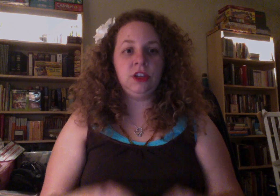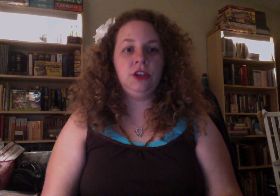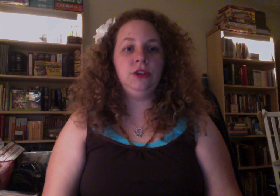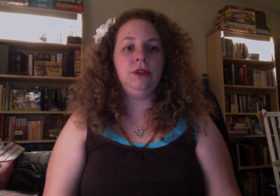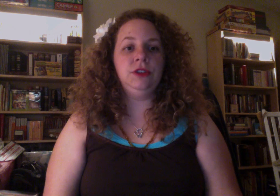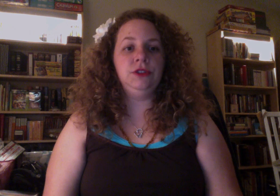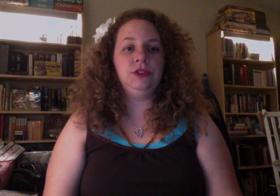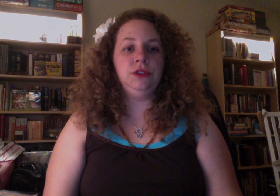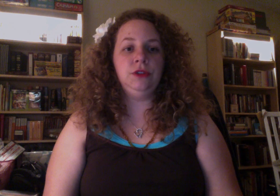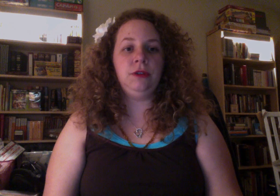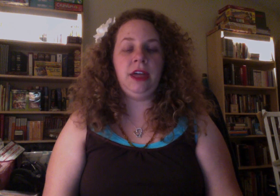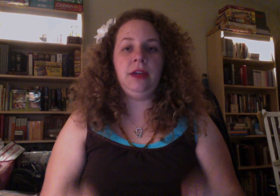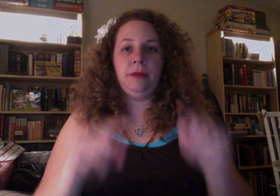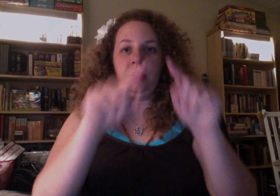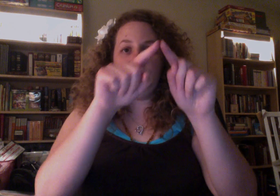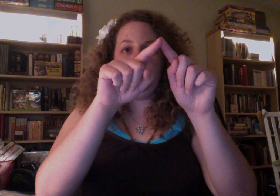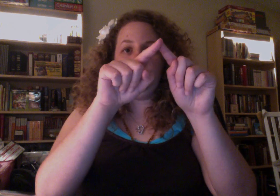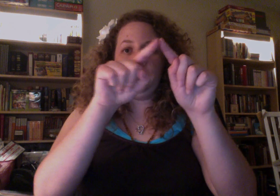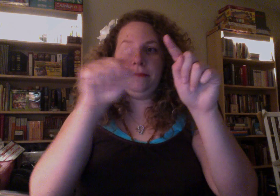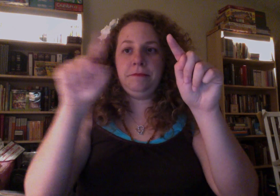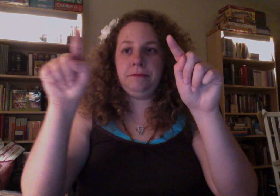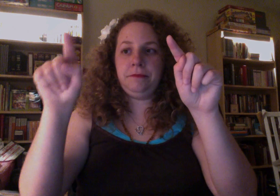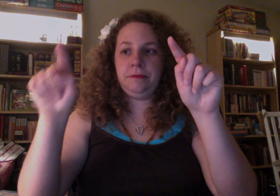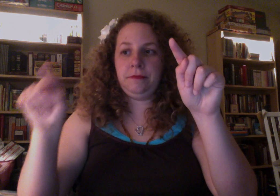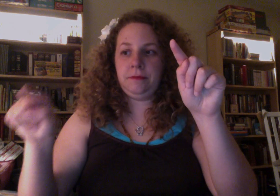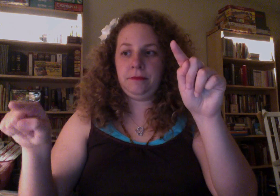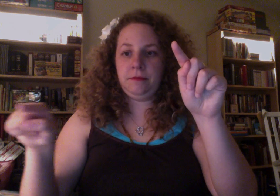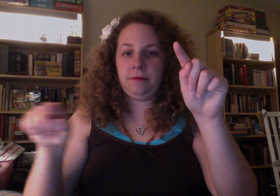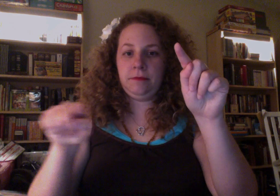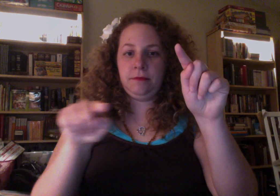You can do a parallelogram.